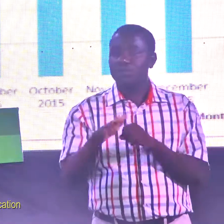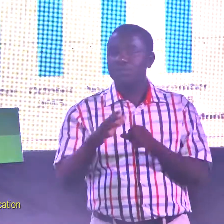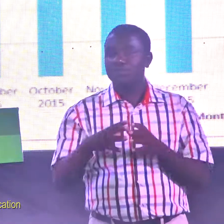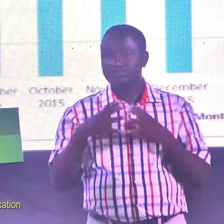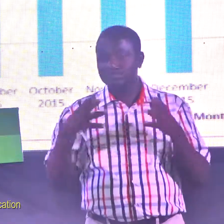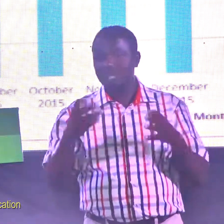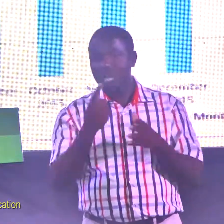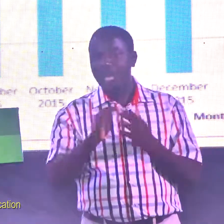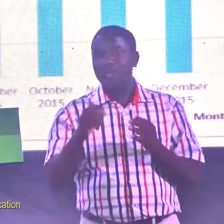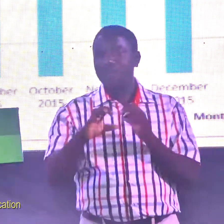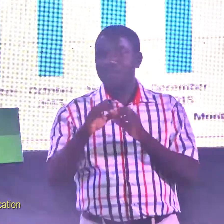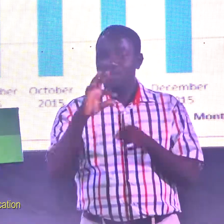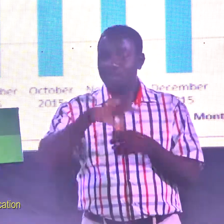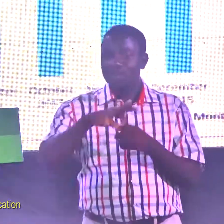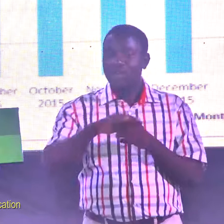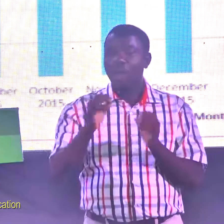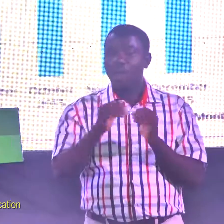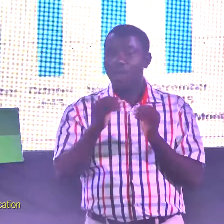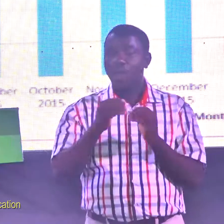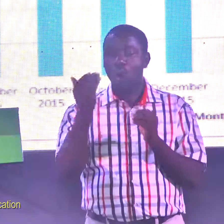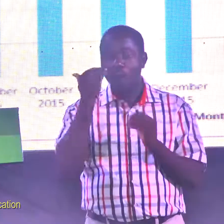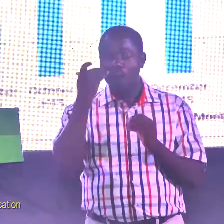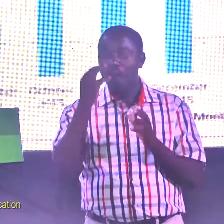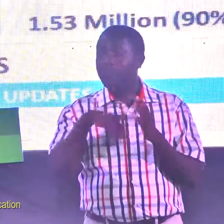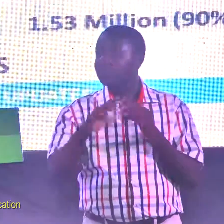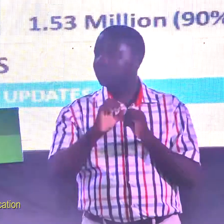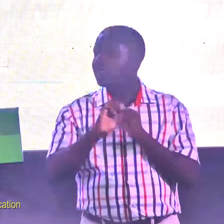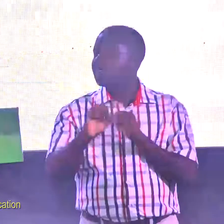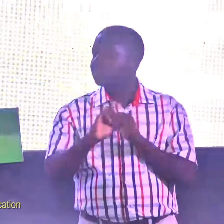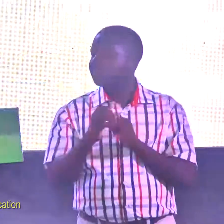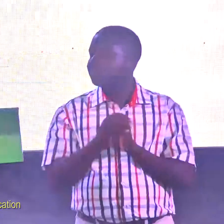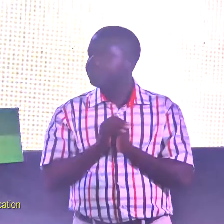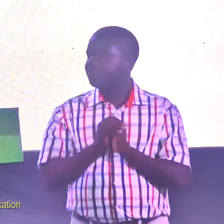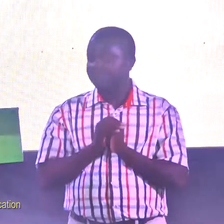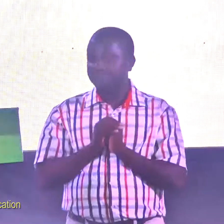were more aware about the exercise.